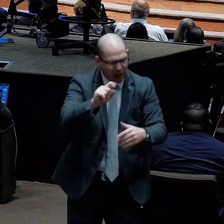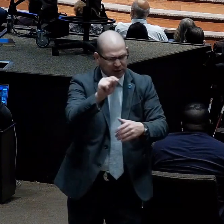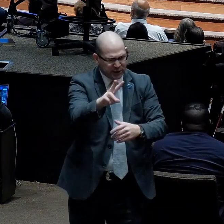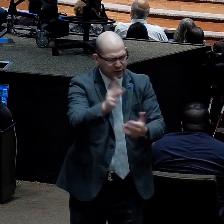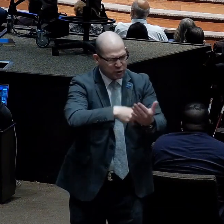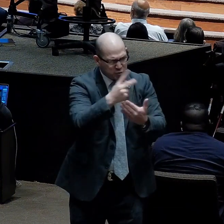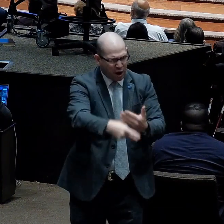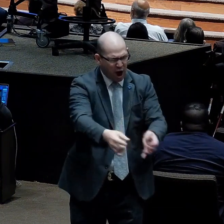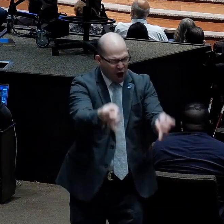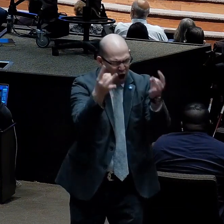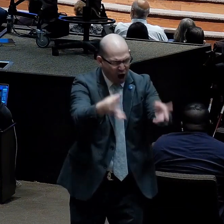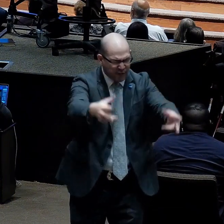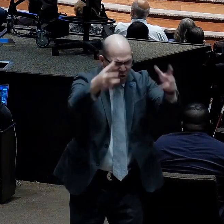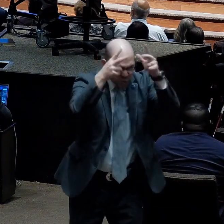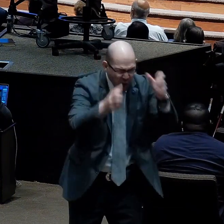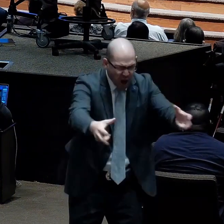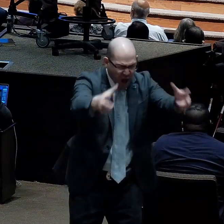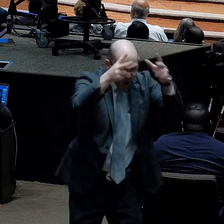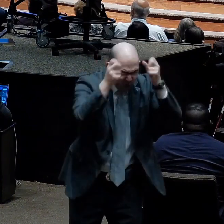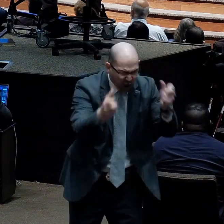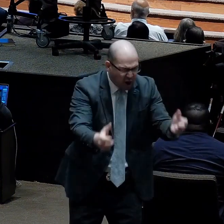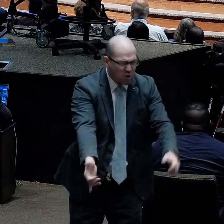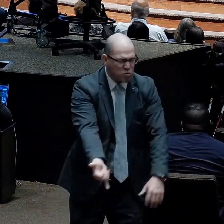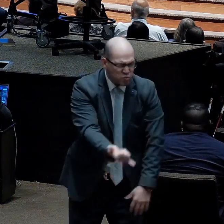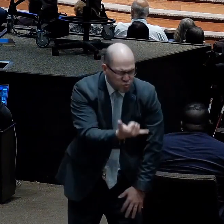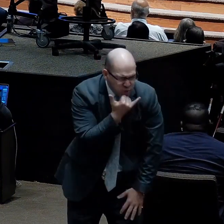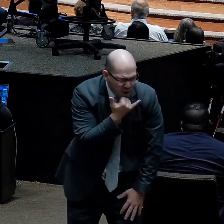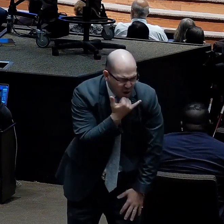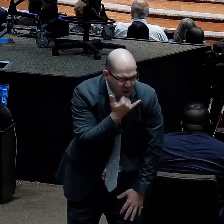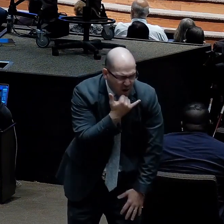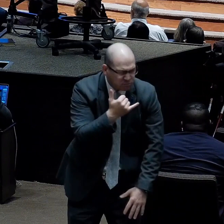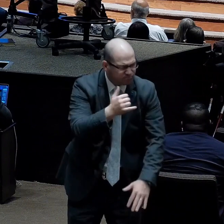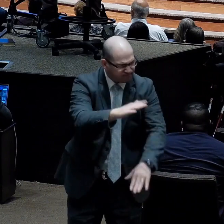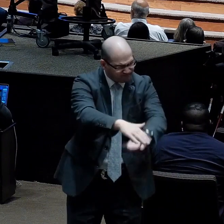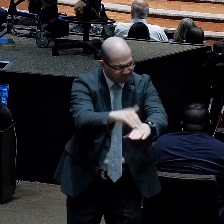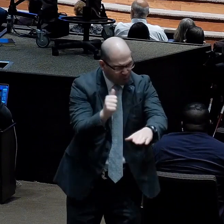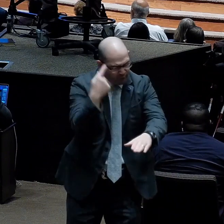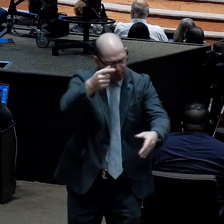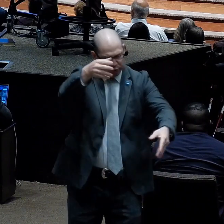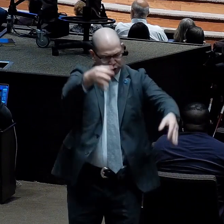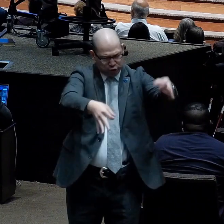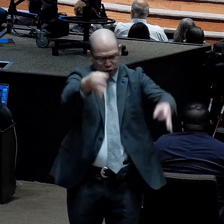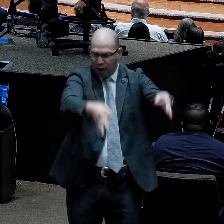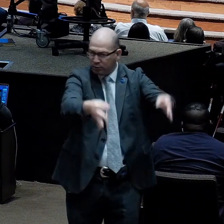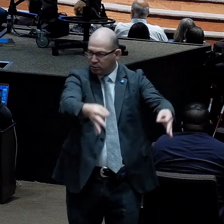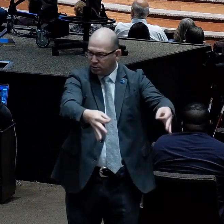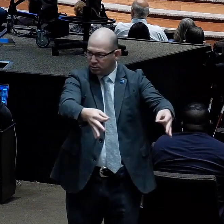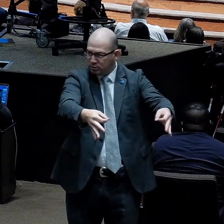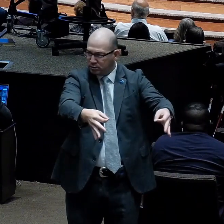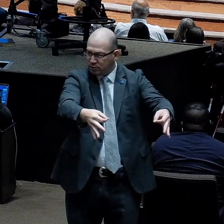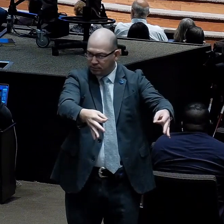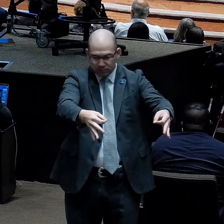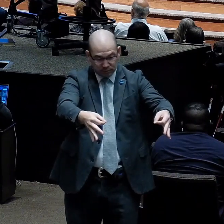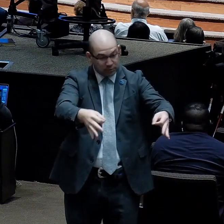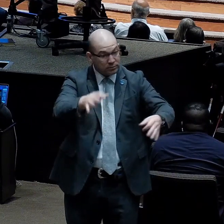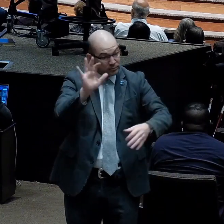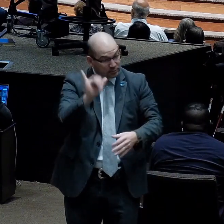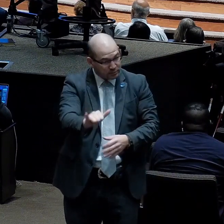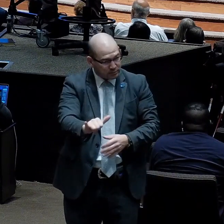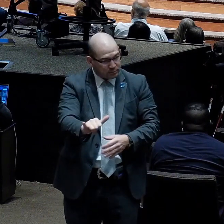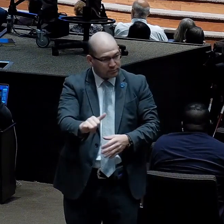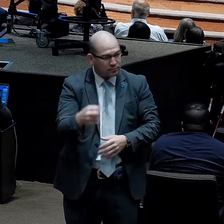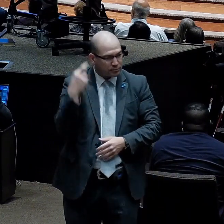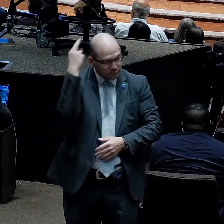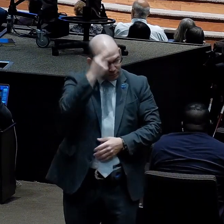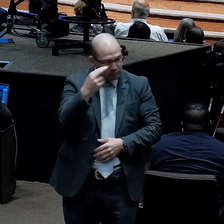for their exploitation. They're bringing Netflix in for a moment of justice. Listen, that's why it does matter who we